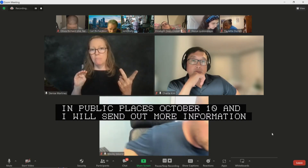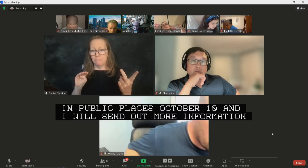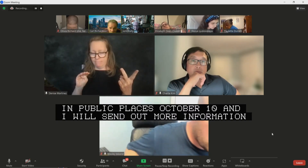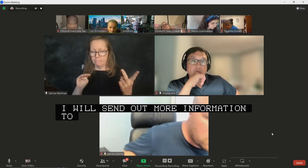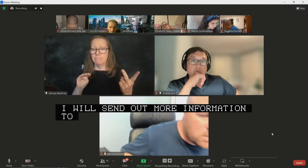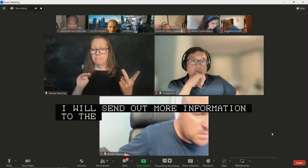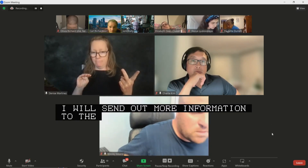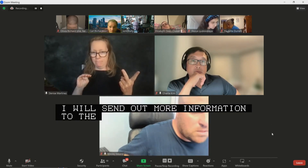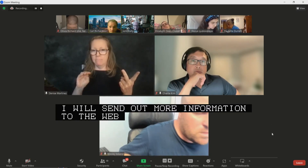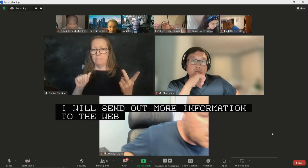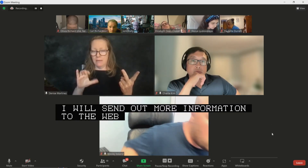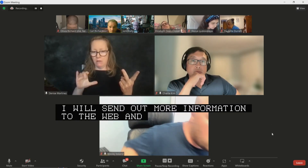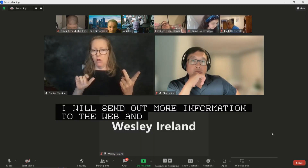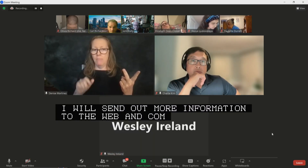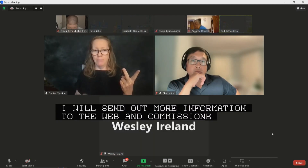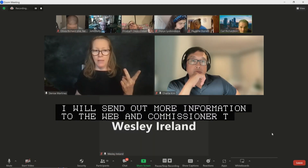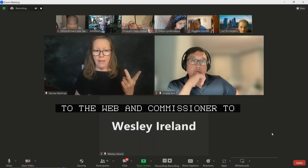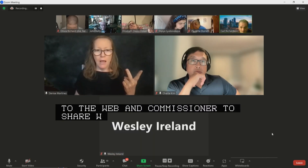closer.